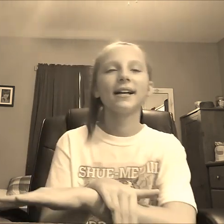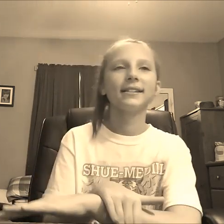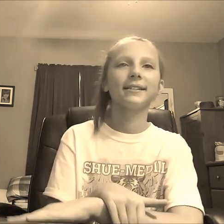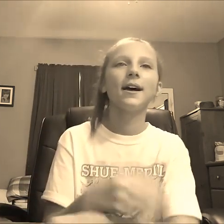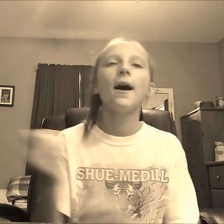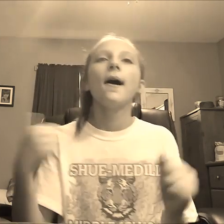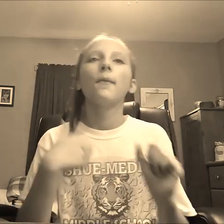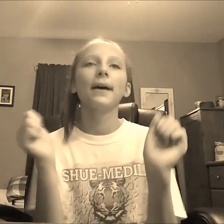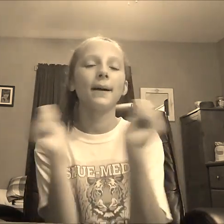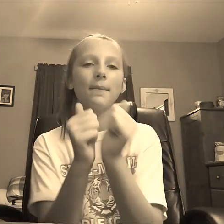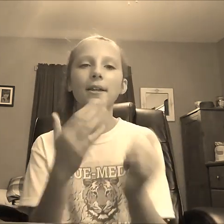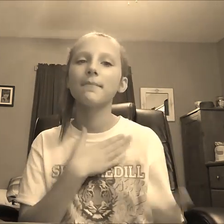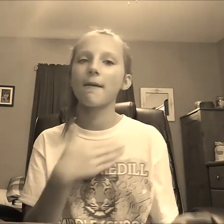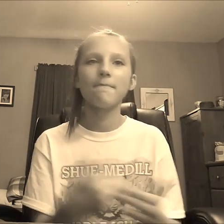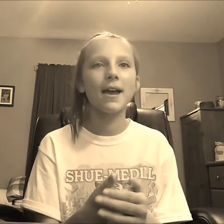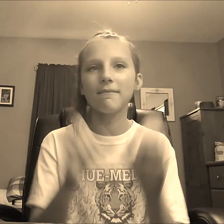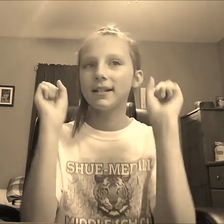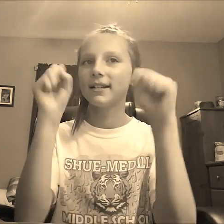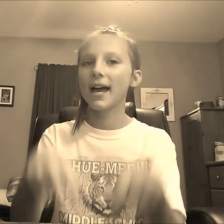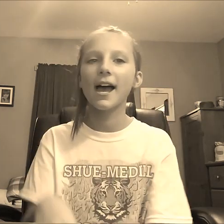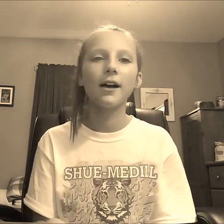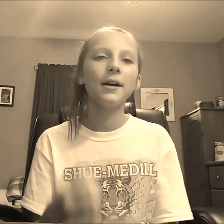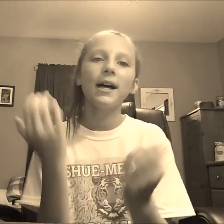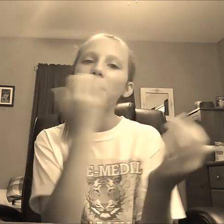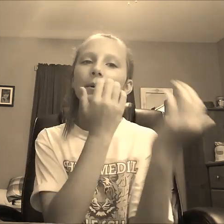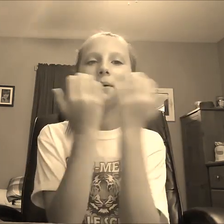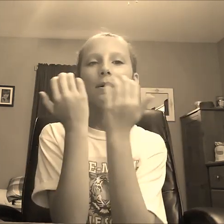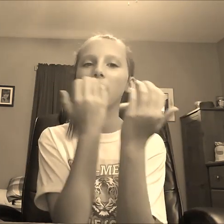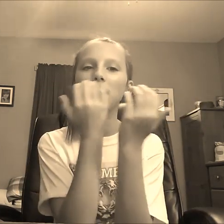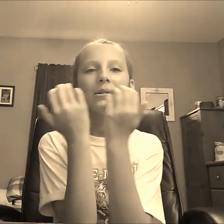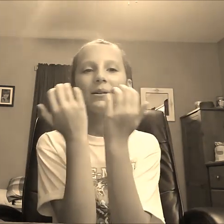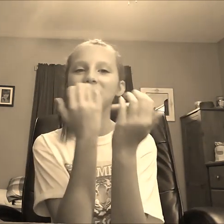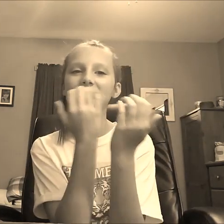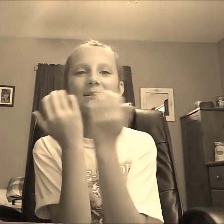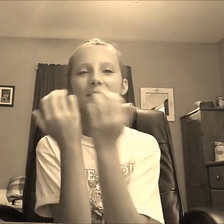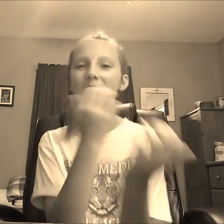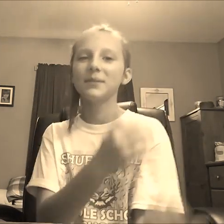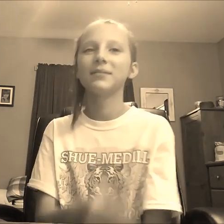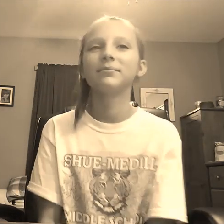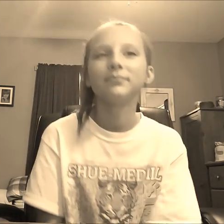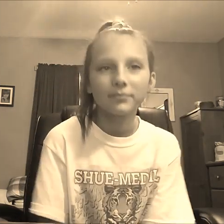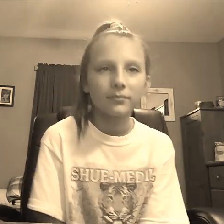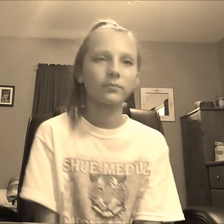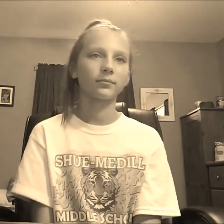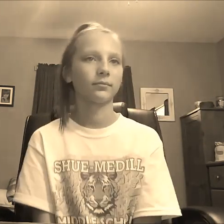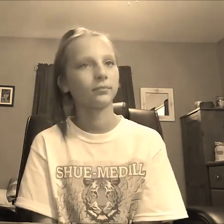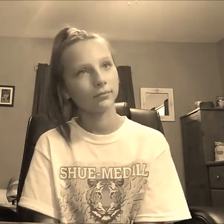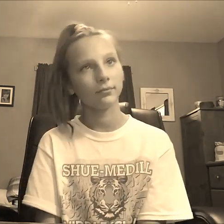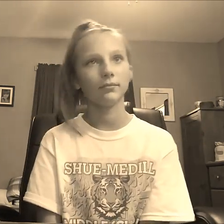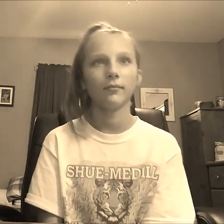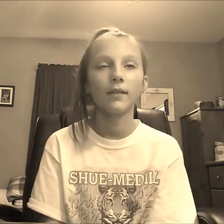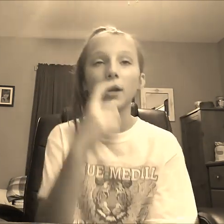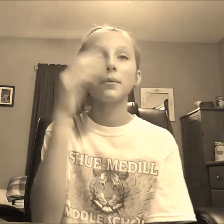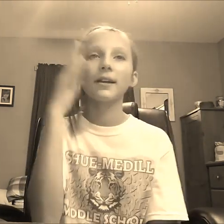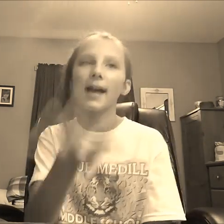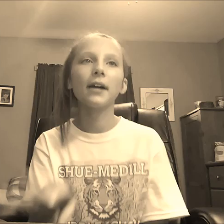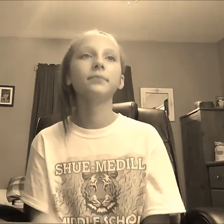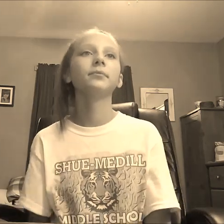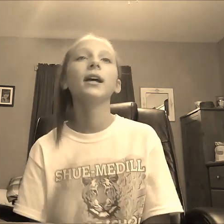nights When I'm with my baby Oh yeah, yeah Cause I don't care